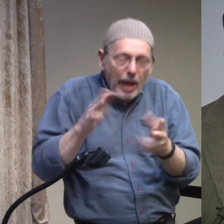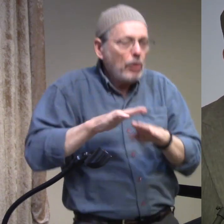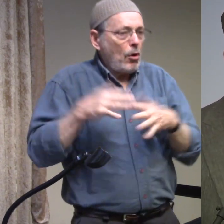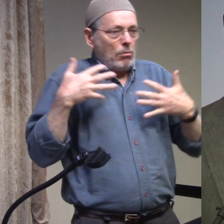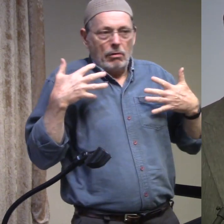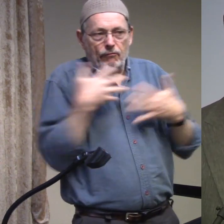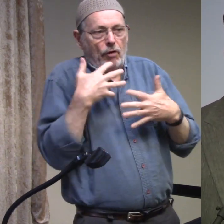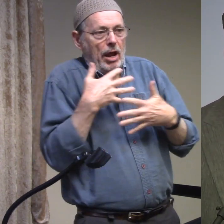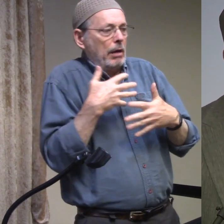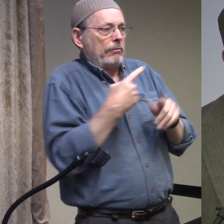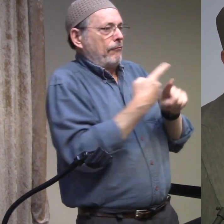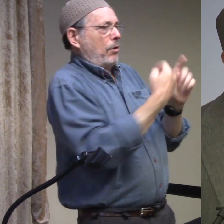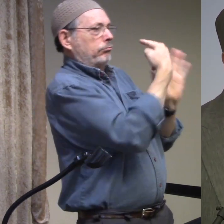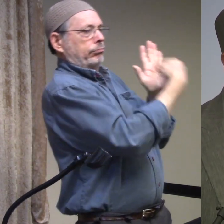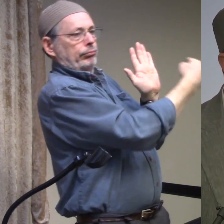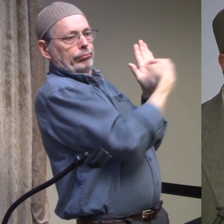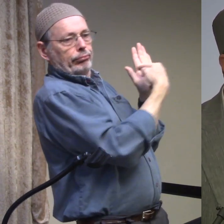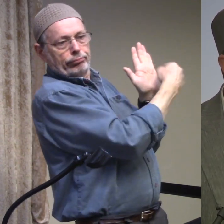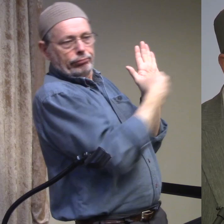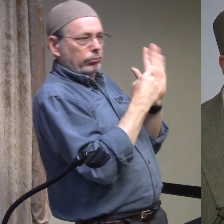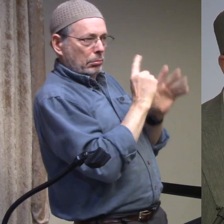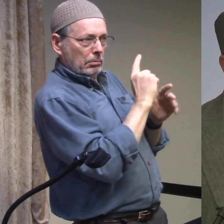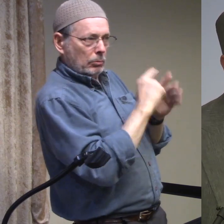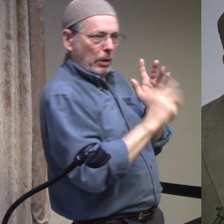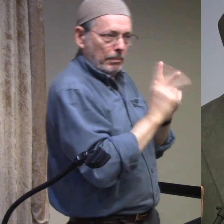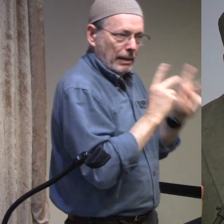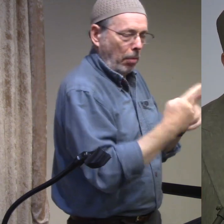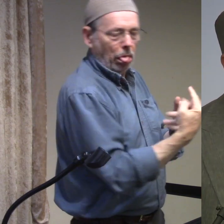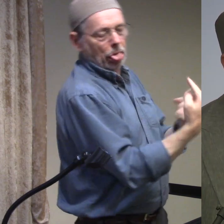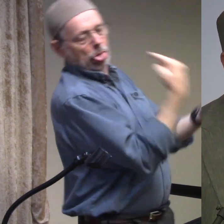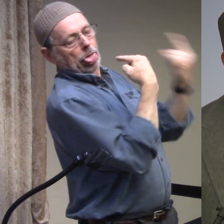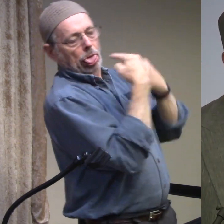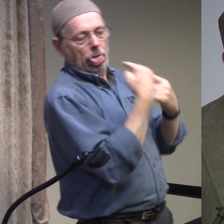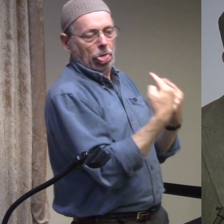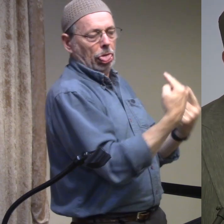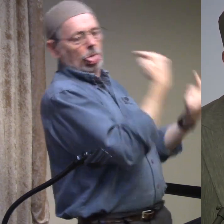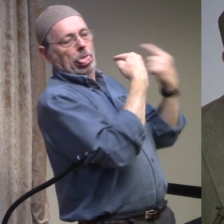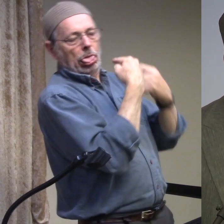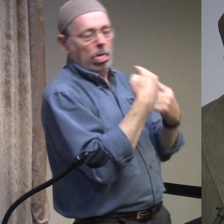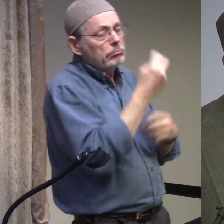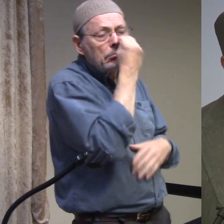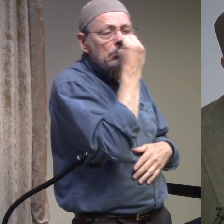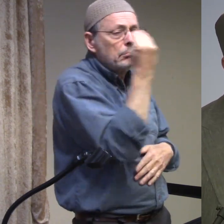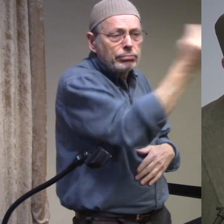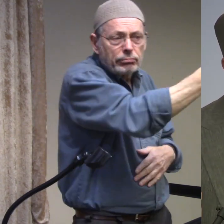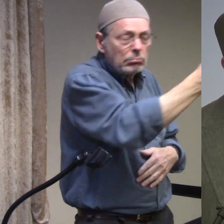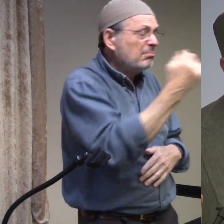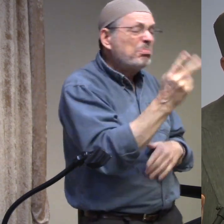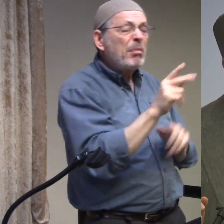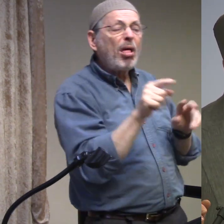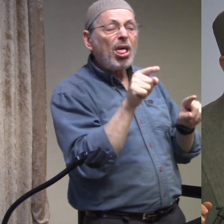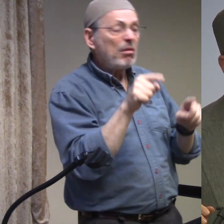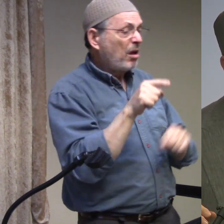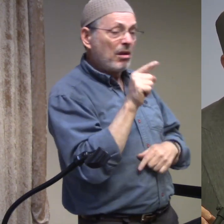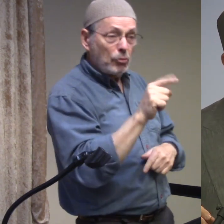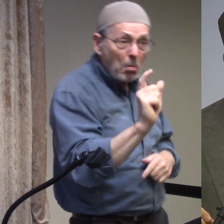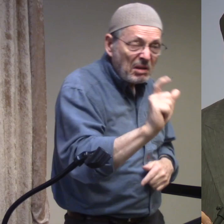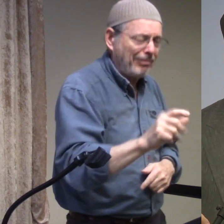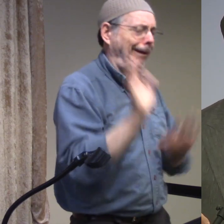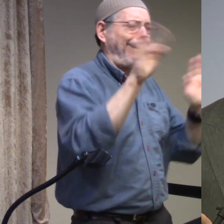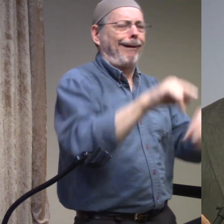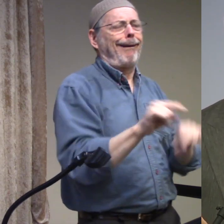of anyone. Don't fear when anyone makes fun of you. Don't care. When anyone makes fun of you because you're Muslim, don't